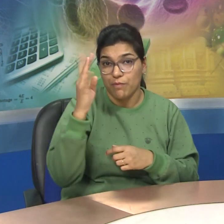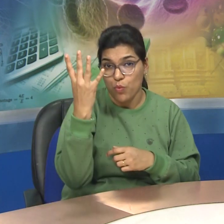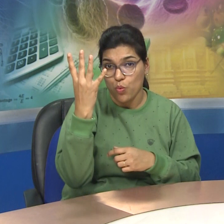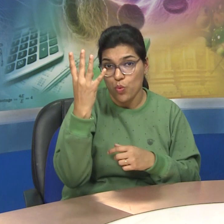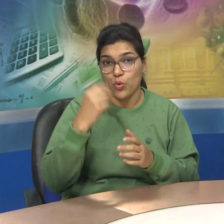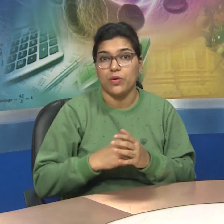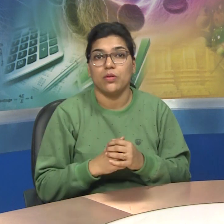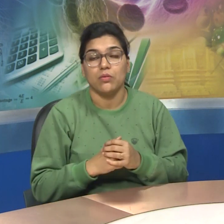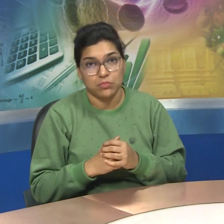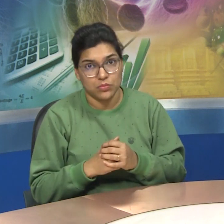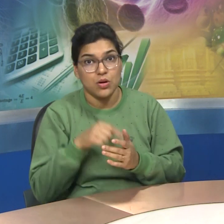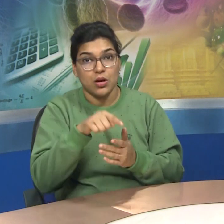emergence of electronic sources.